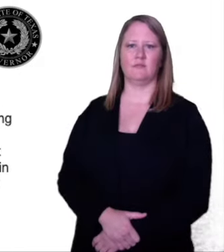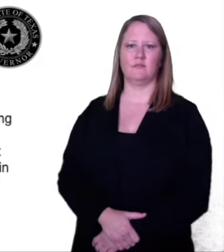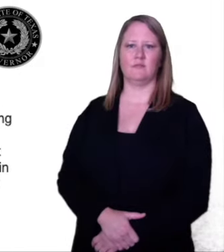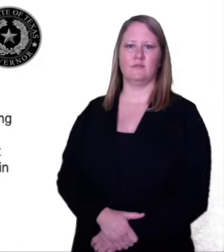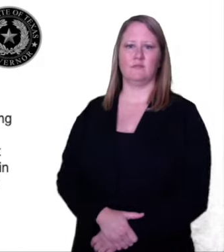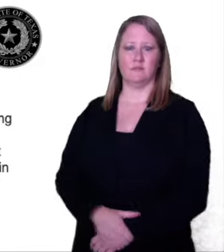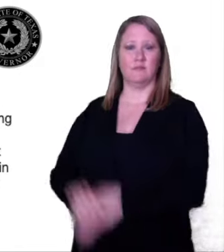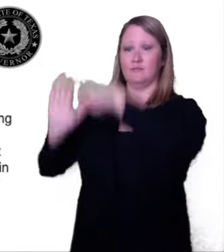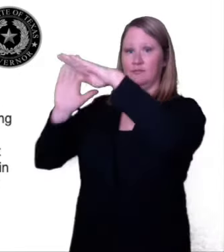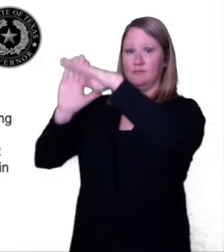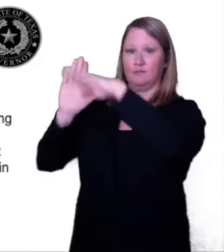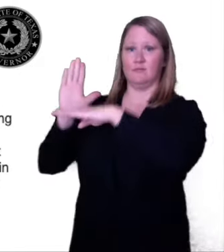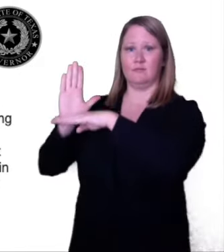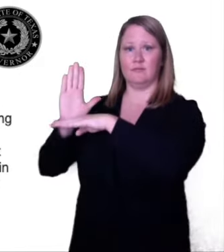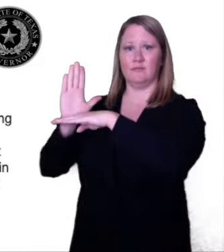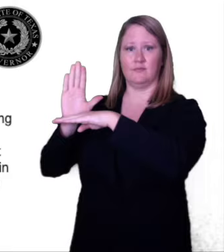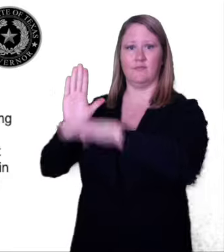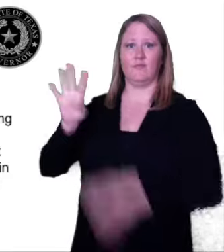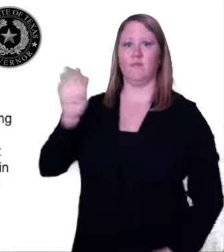whereas under Section